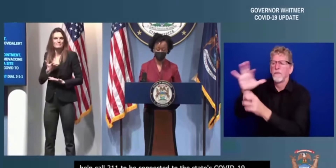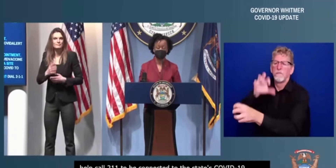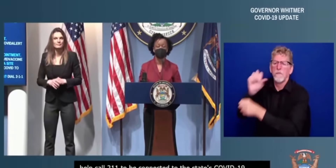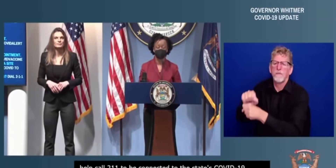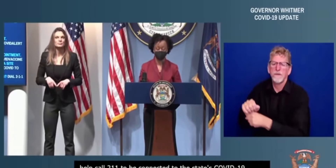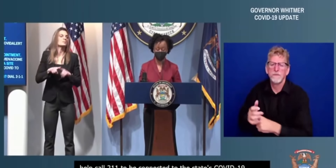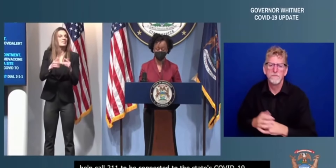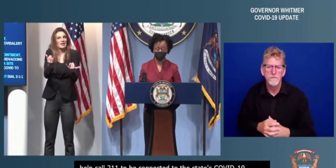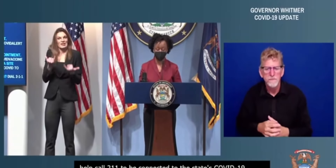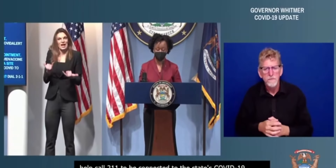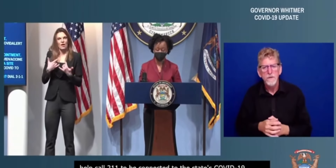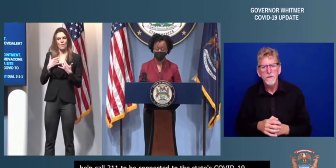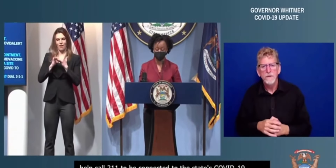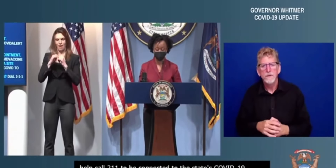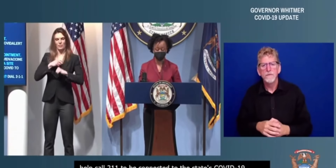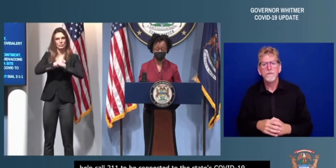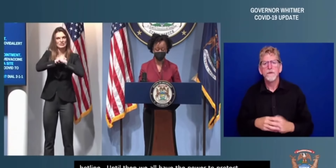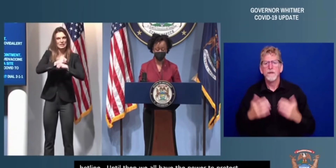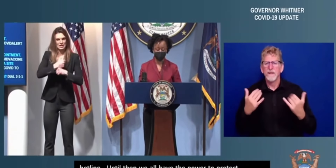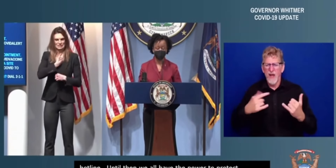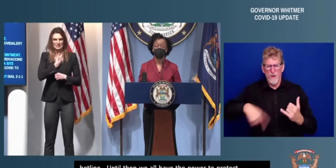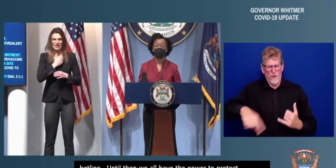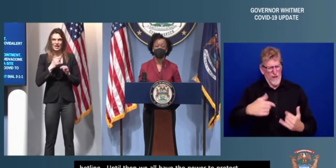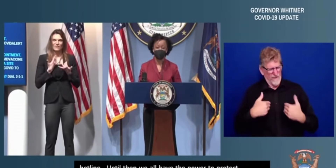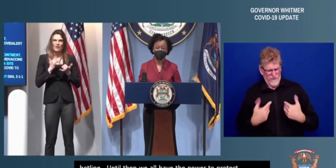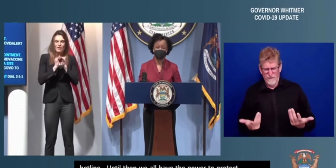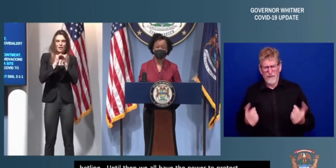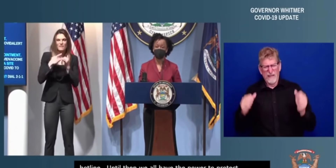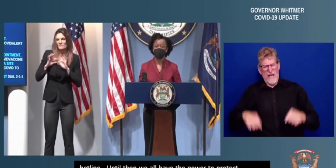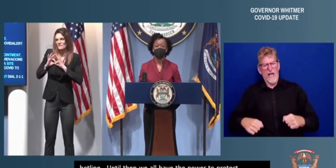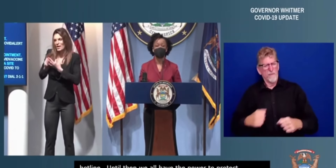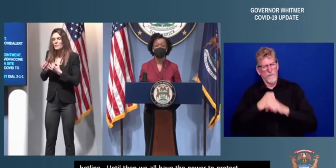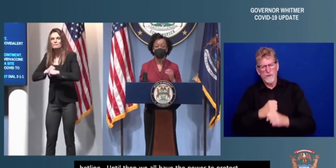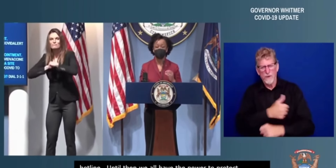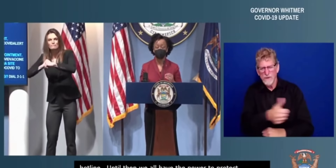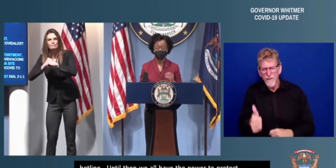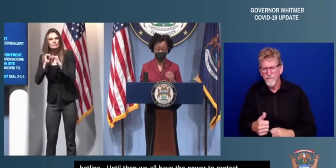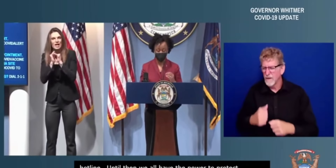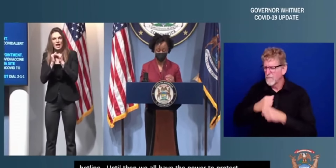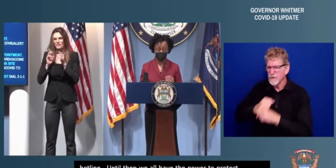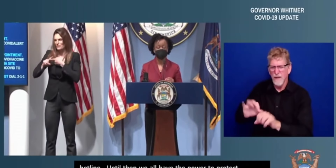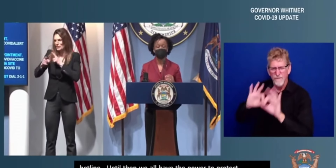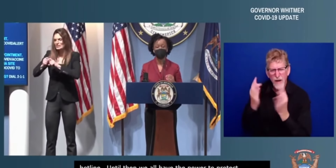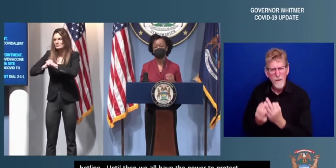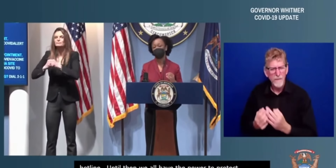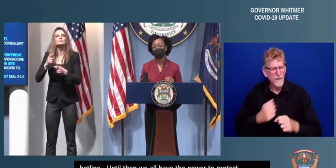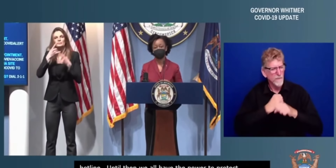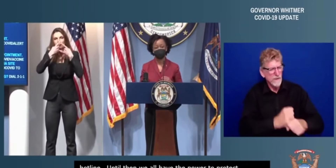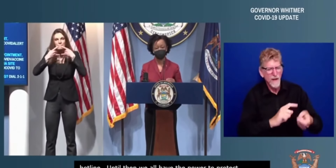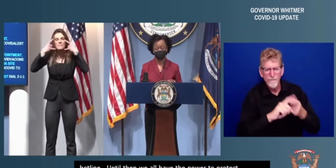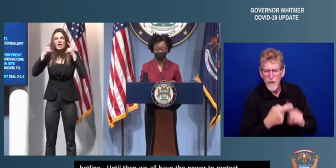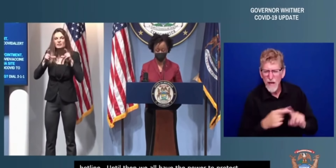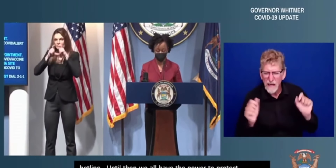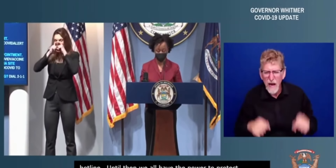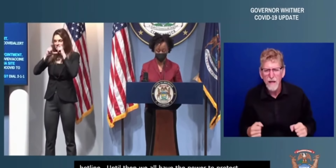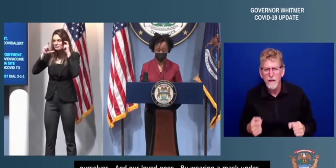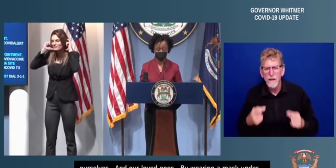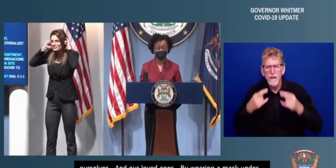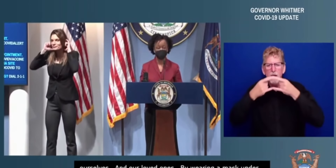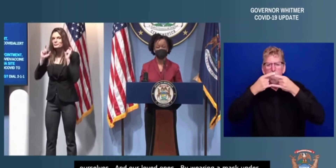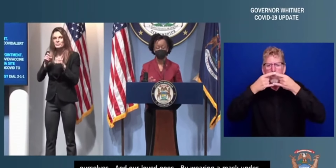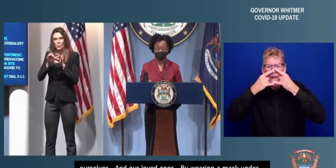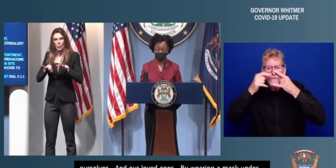to protect ourselves and our loved ones by wearing a mask over your nose and your mouth whenever you'll be around someone outside